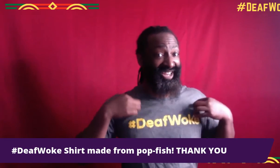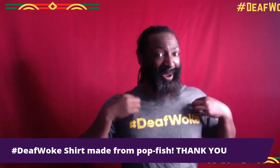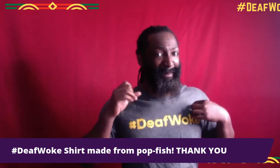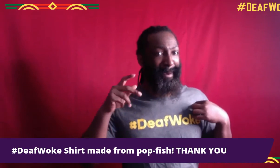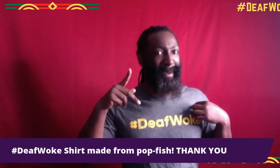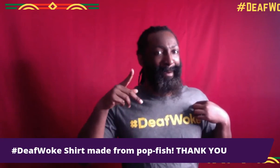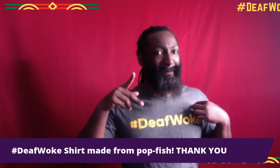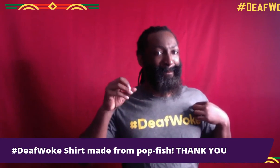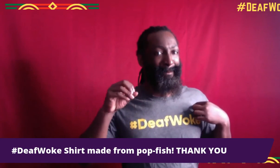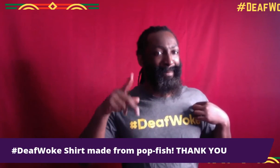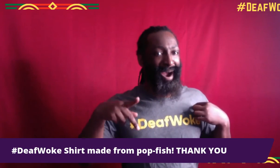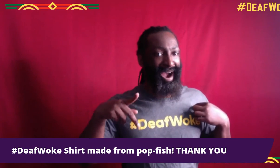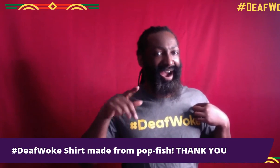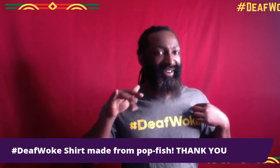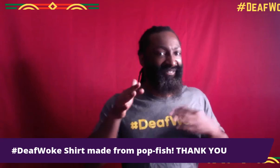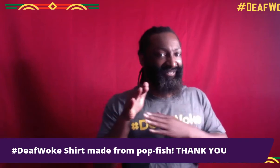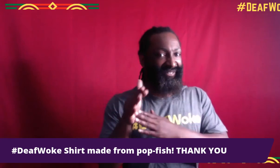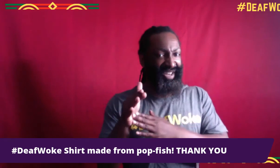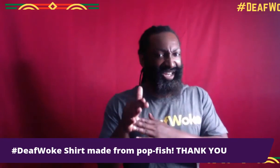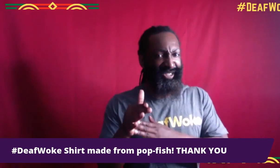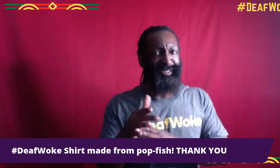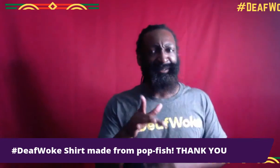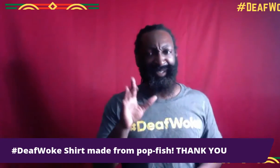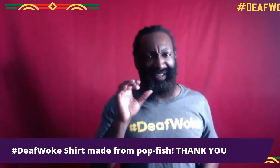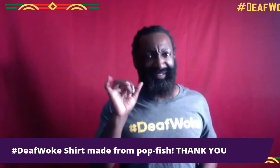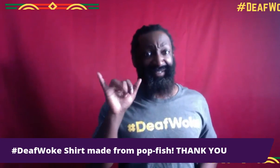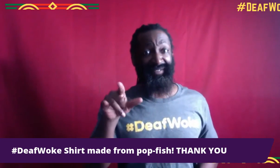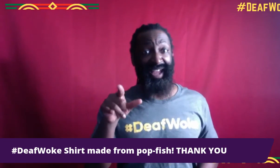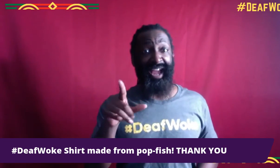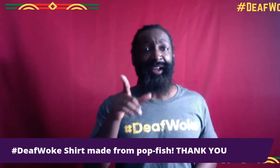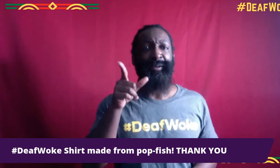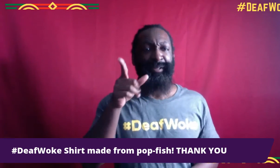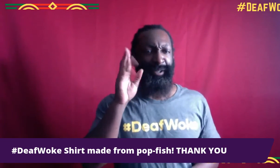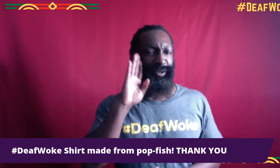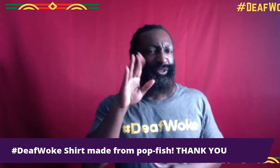Now, our Deaf Work shirt made by Popfish.